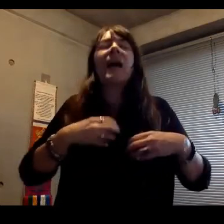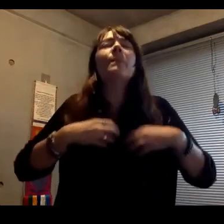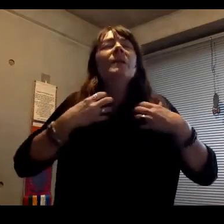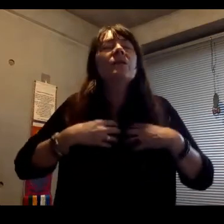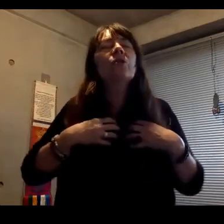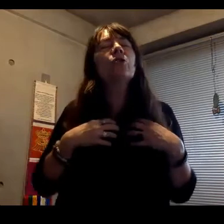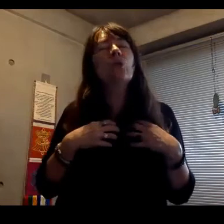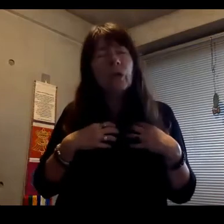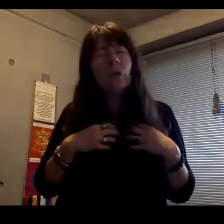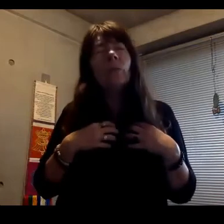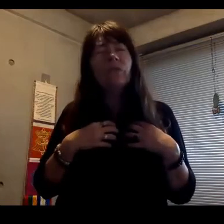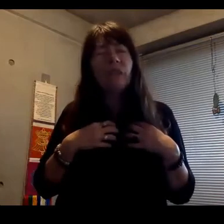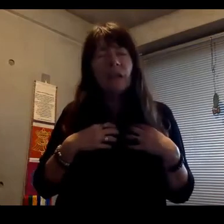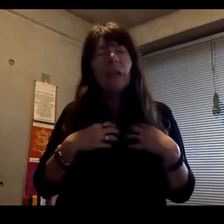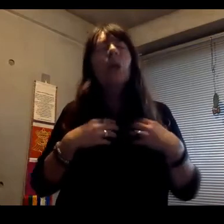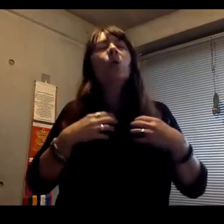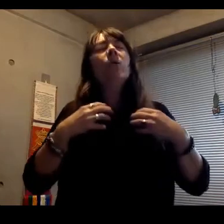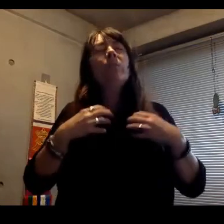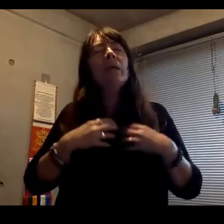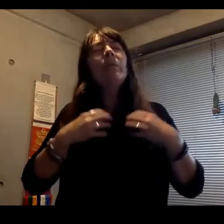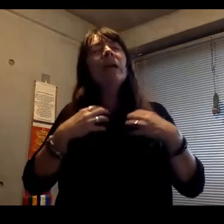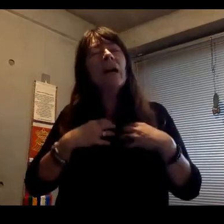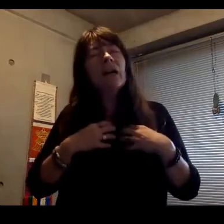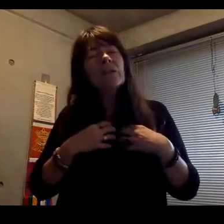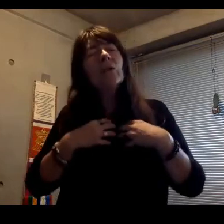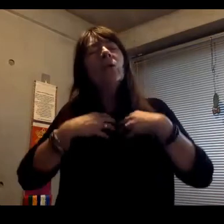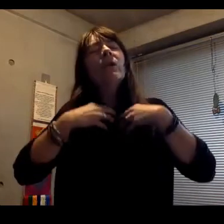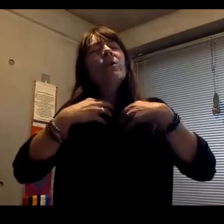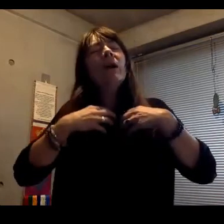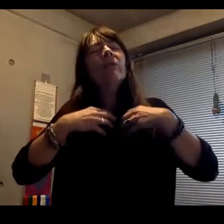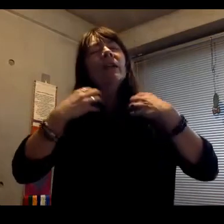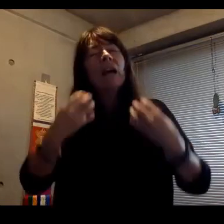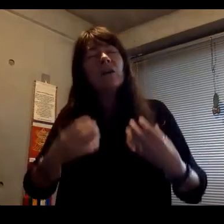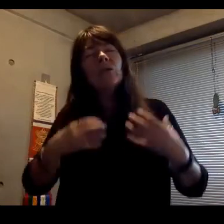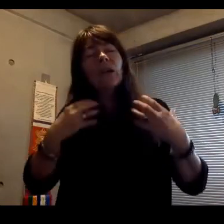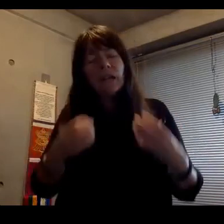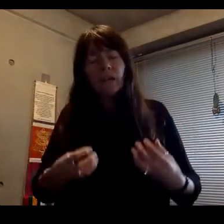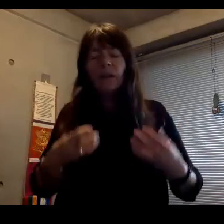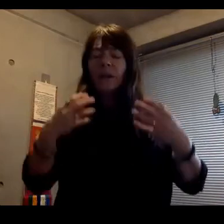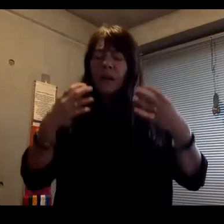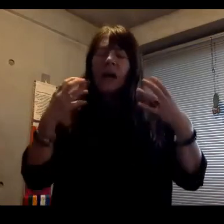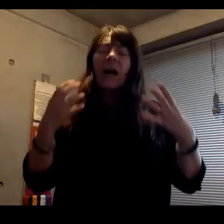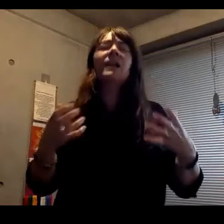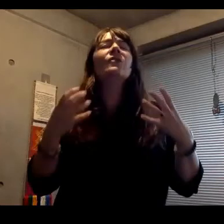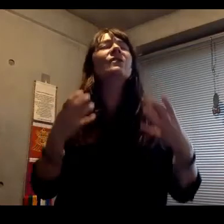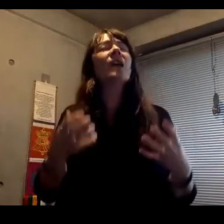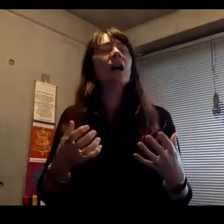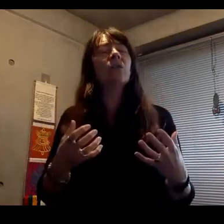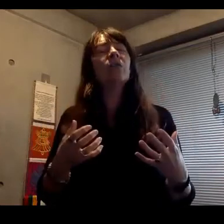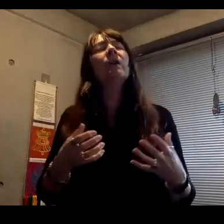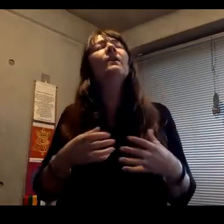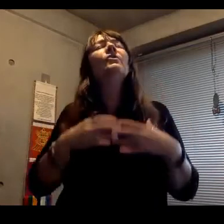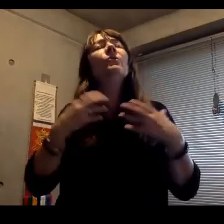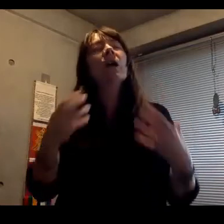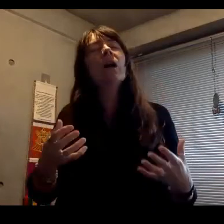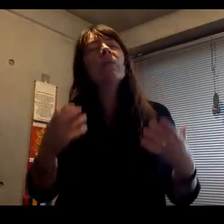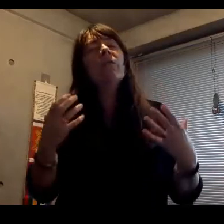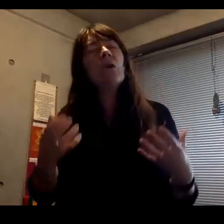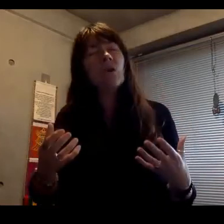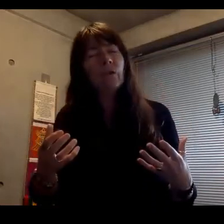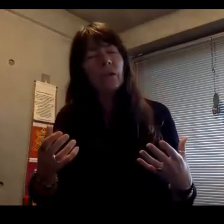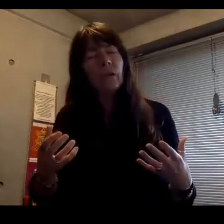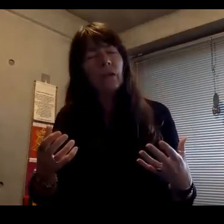the happiness, the joy you will feel will be because you have allowed your inner higher self to